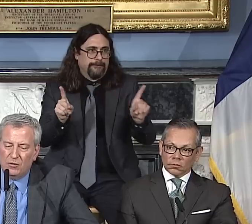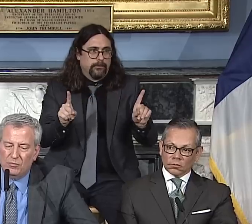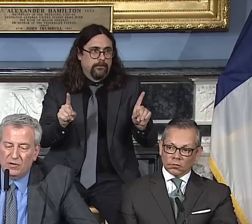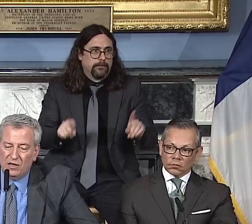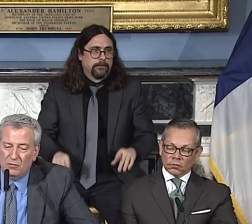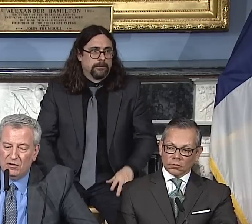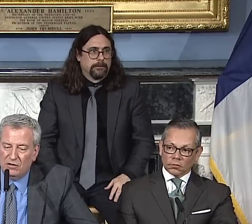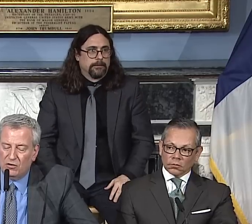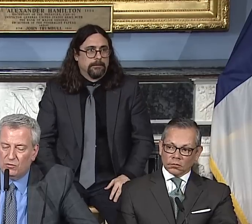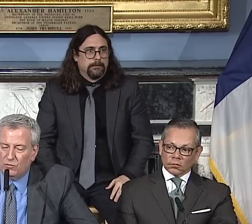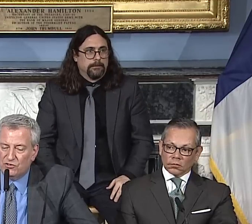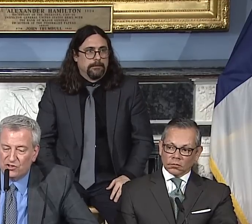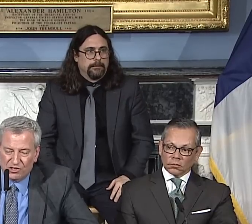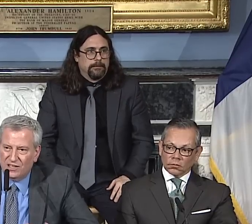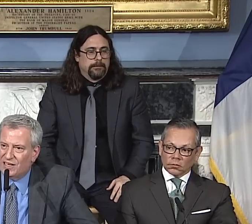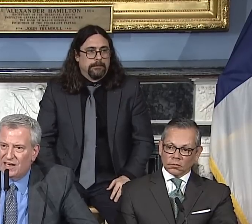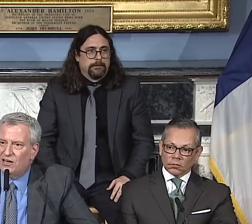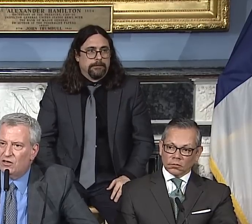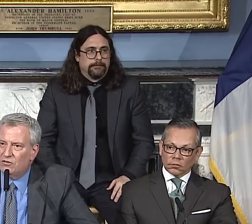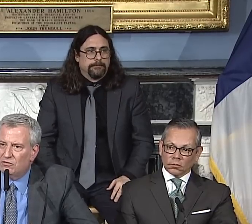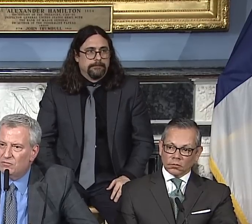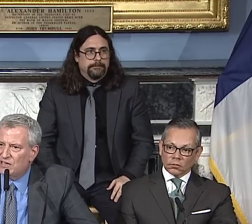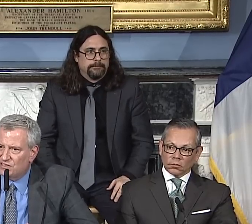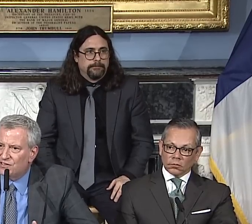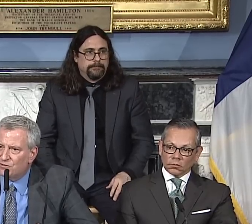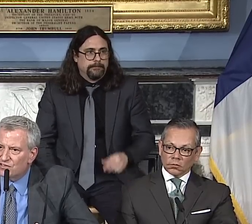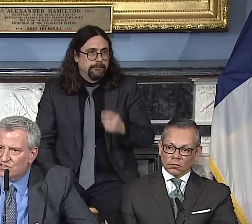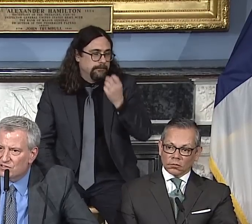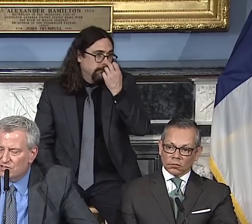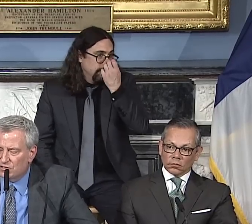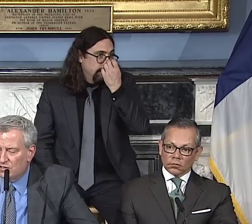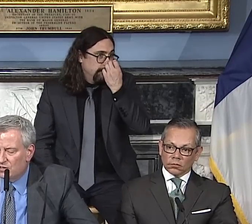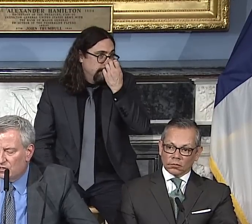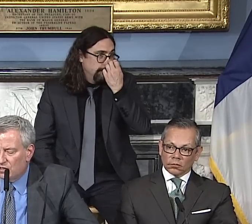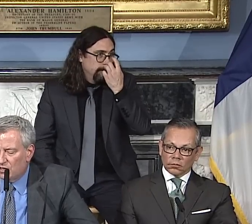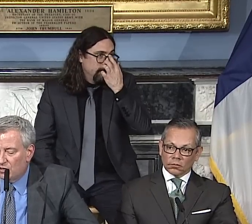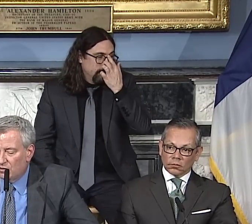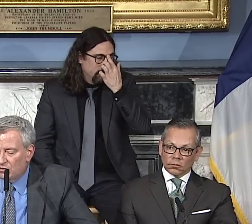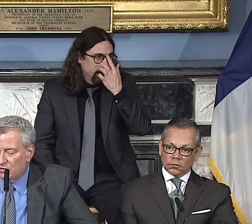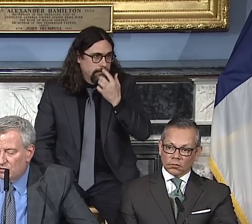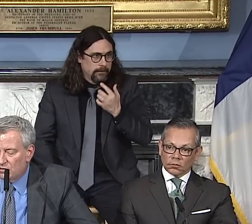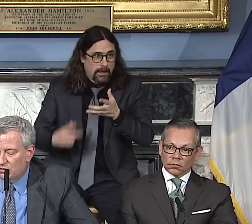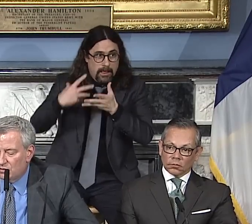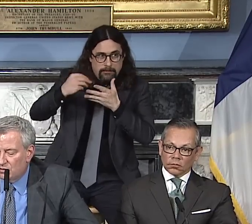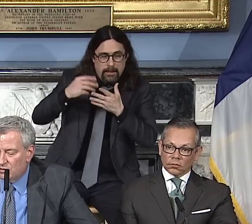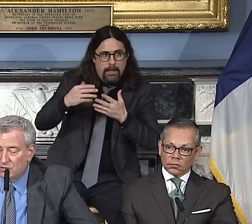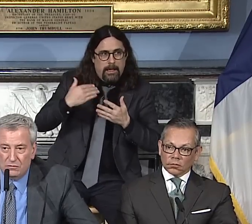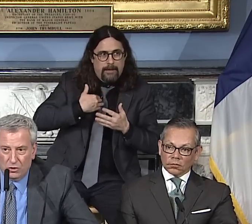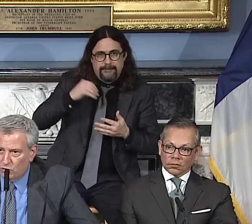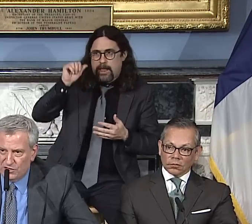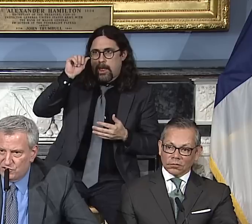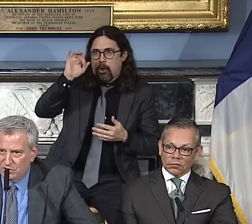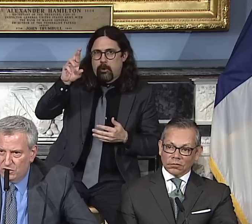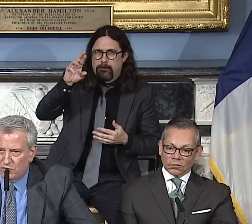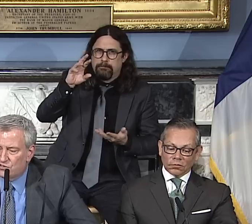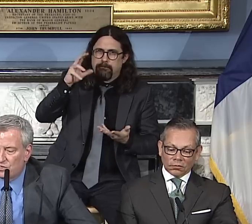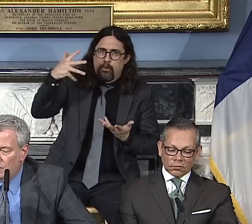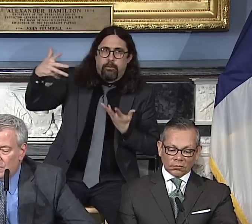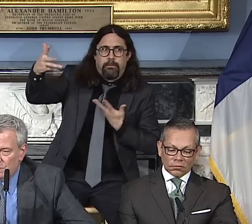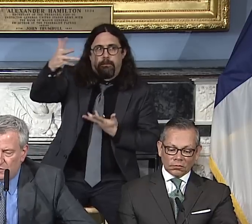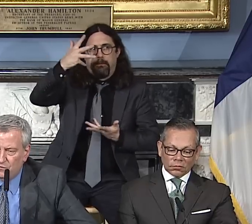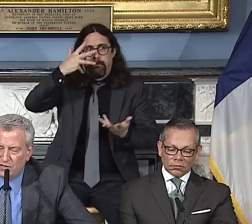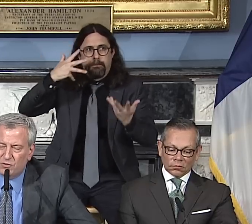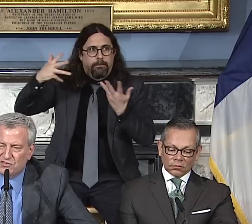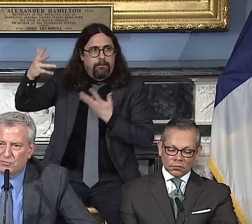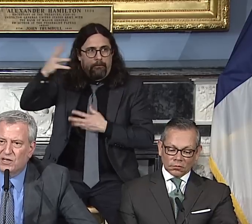You know, circulating air makes a difference. Times Square can get pretty packed. No question, no question.